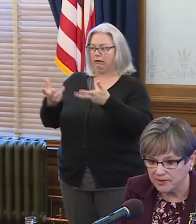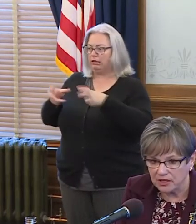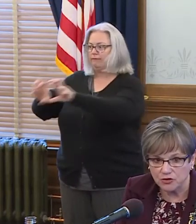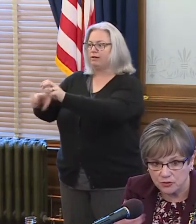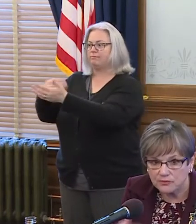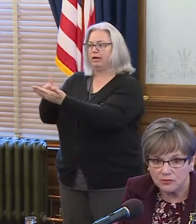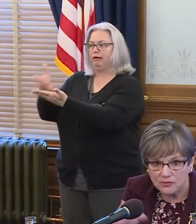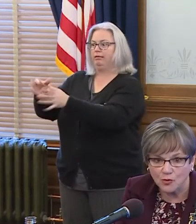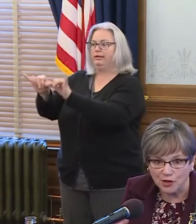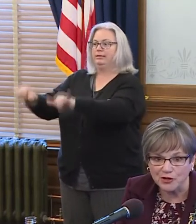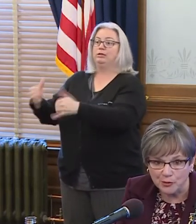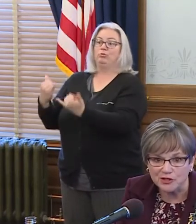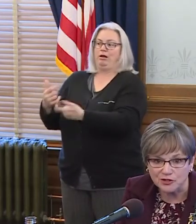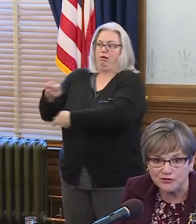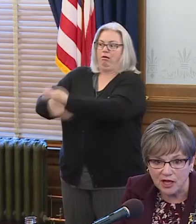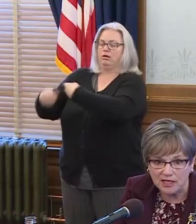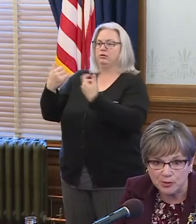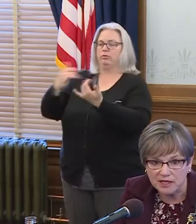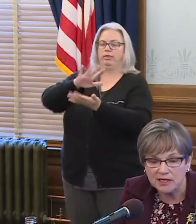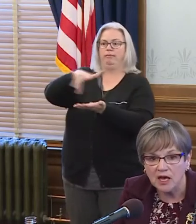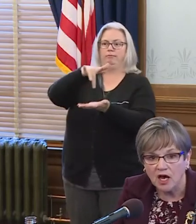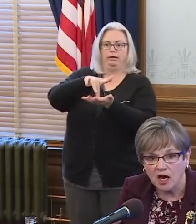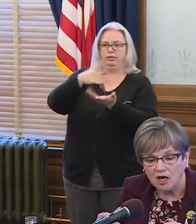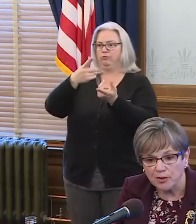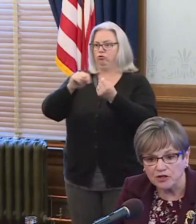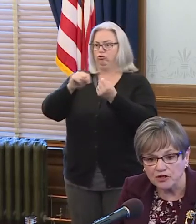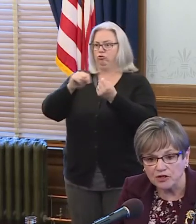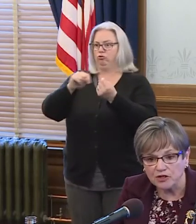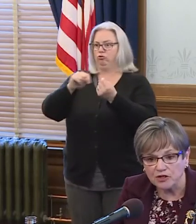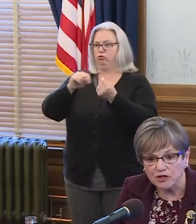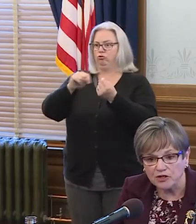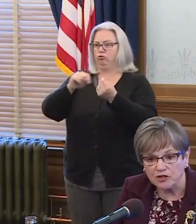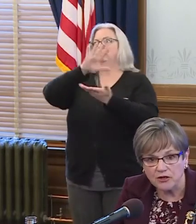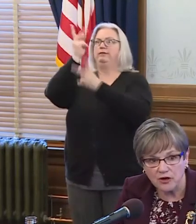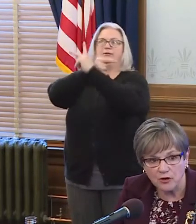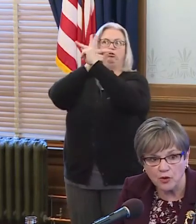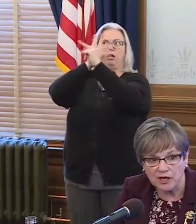now because we're in the midst of flying the plane. But as soon as we